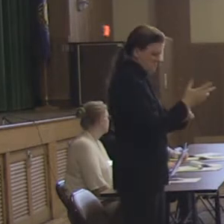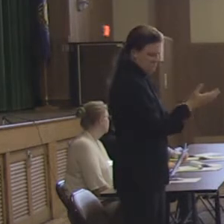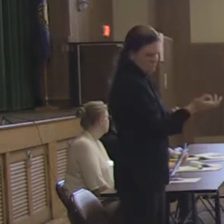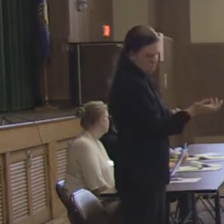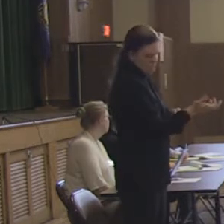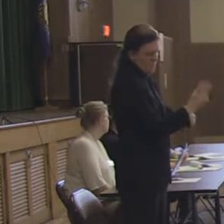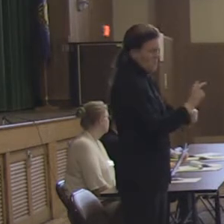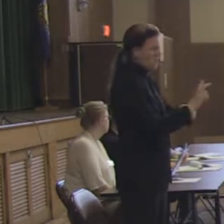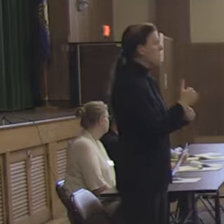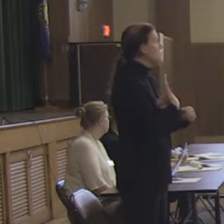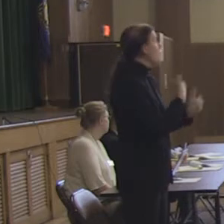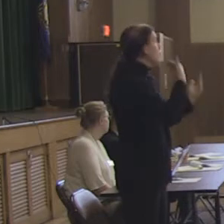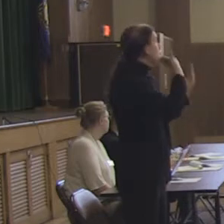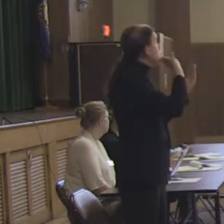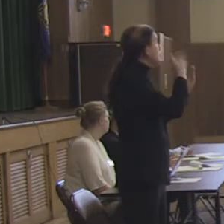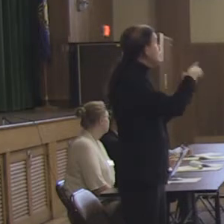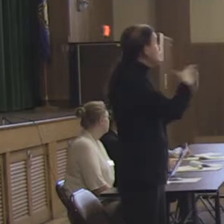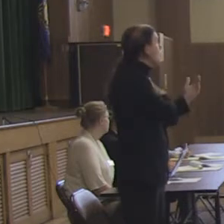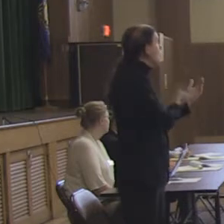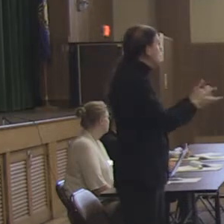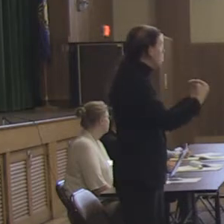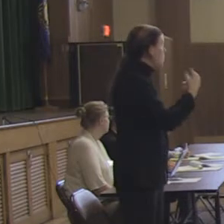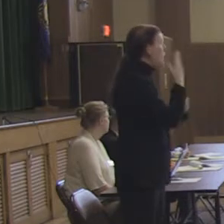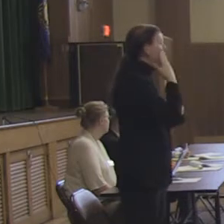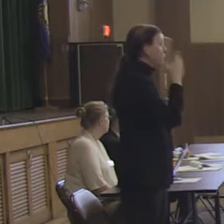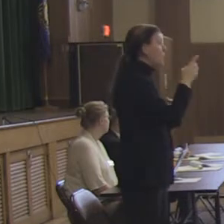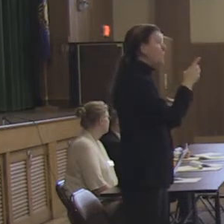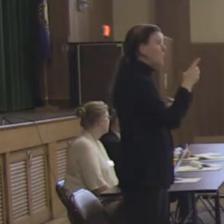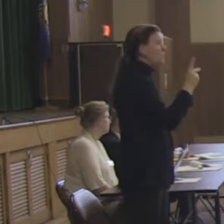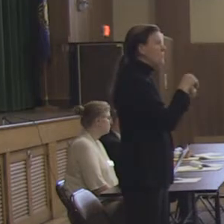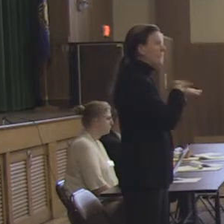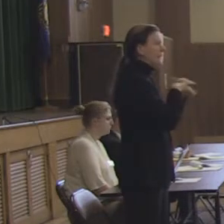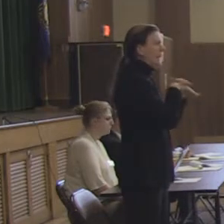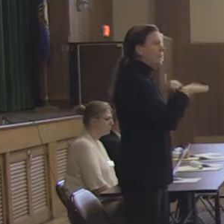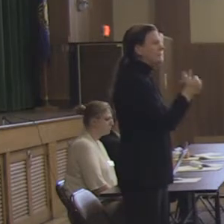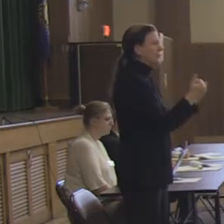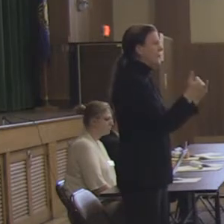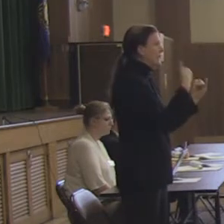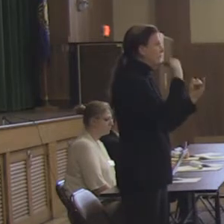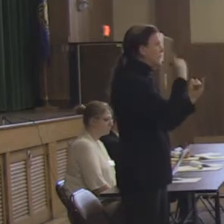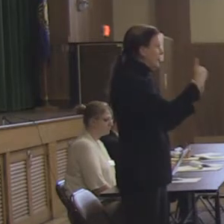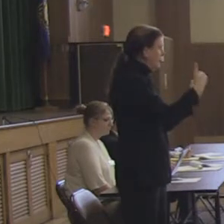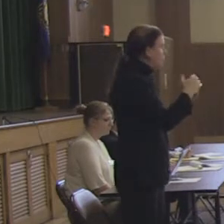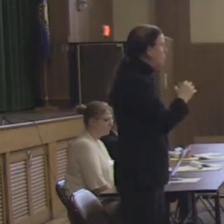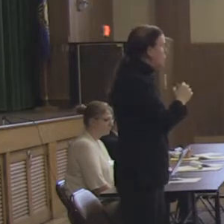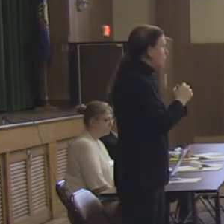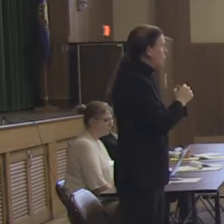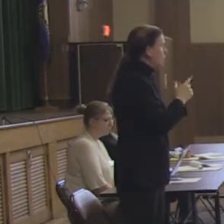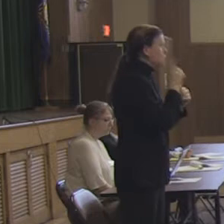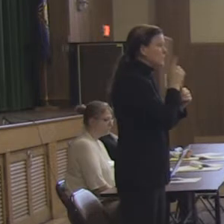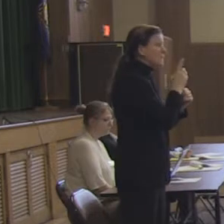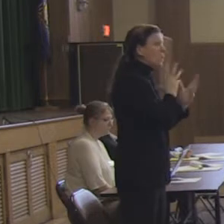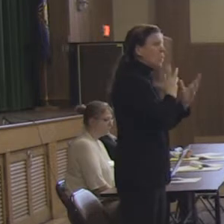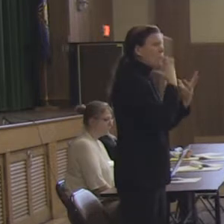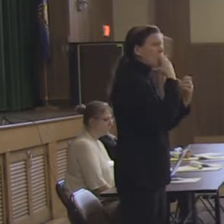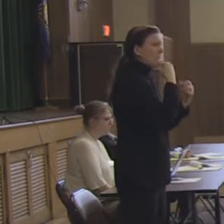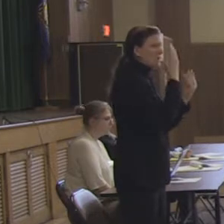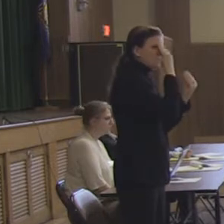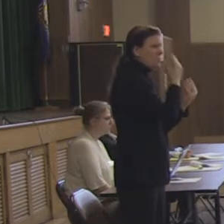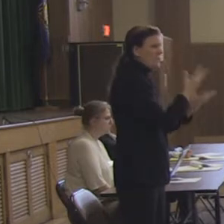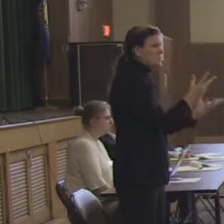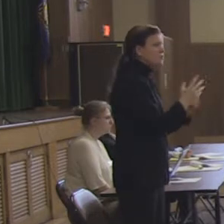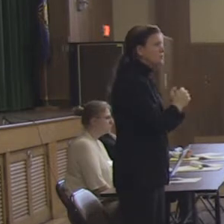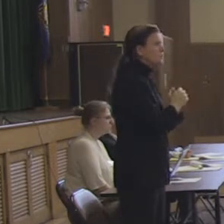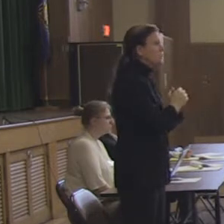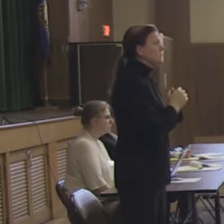to thank everyone very much for being here. I know we had a lot of people coming and going throughout the day, and a lot of really important information shared. But